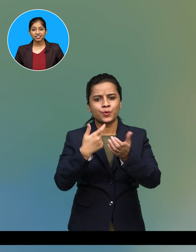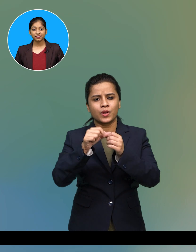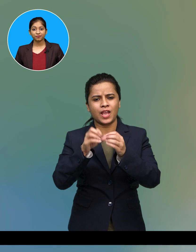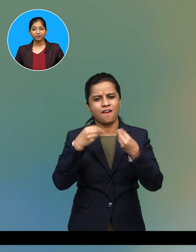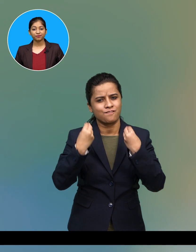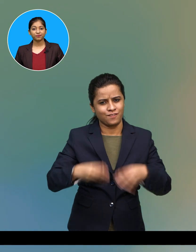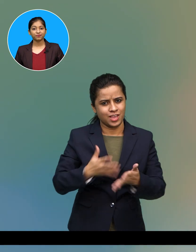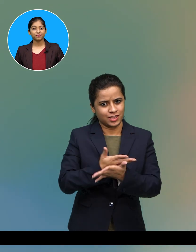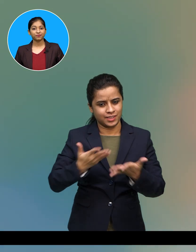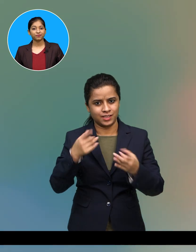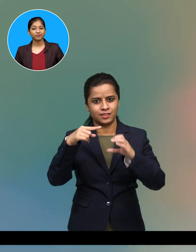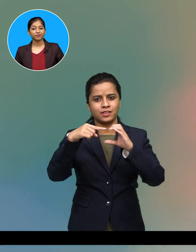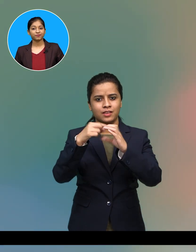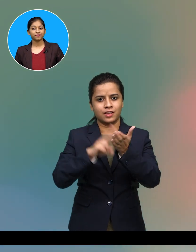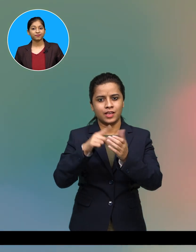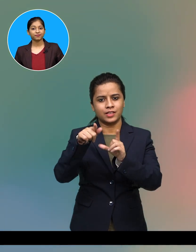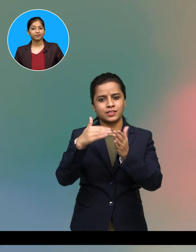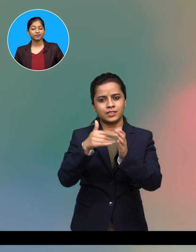enzymes,